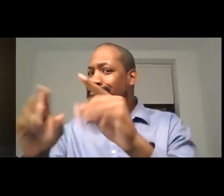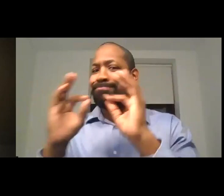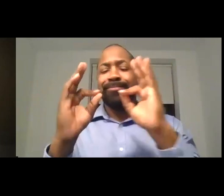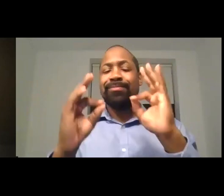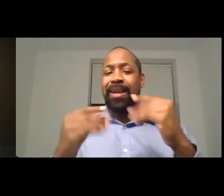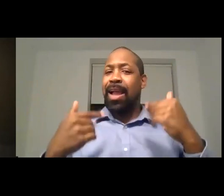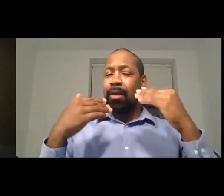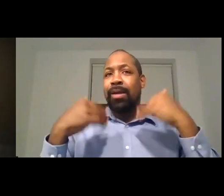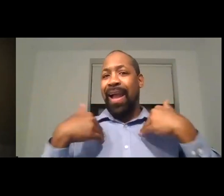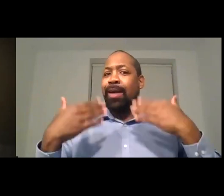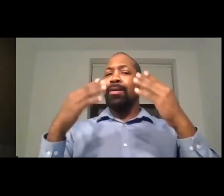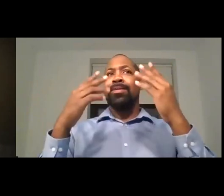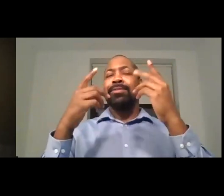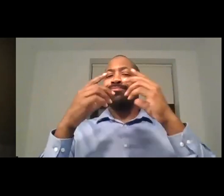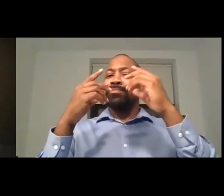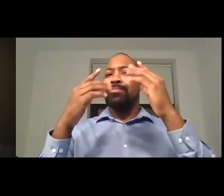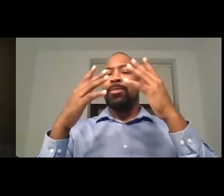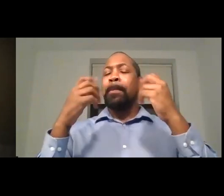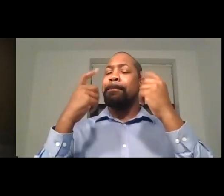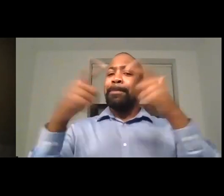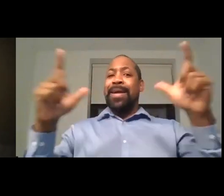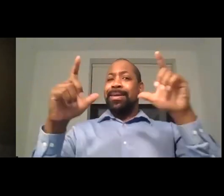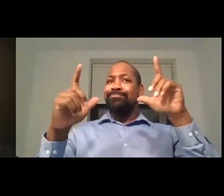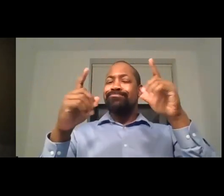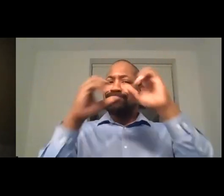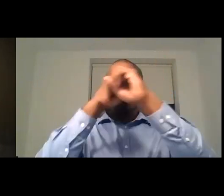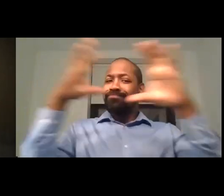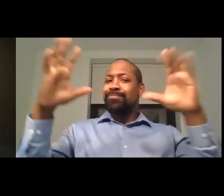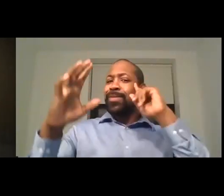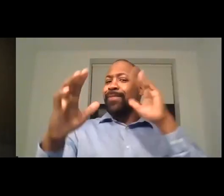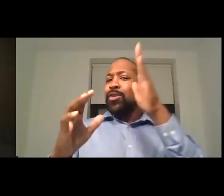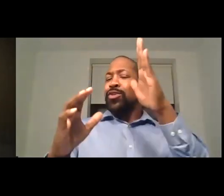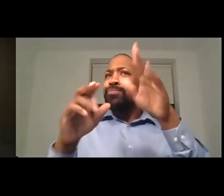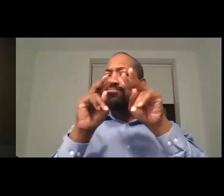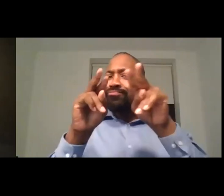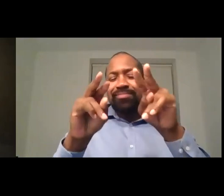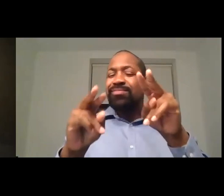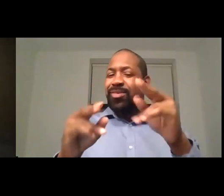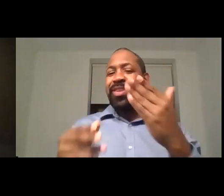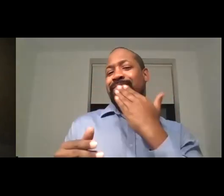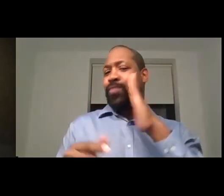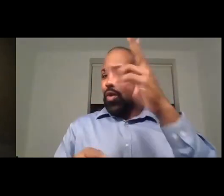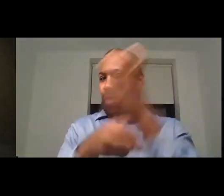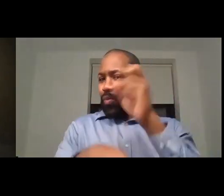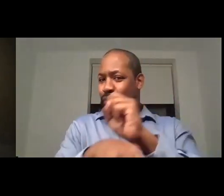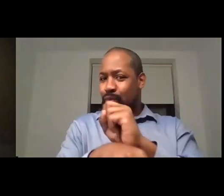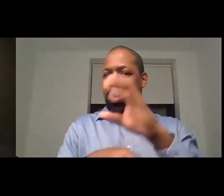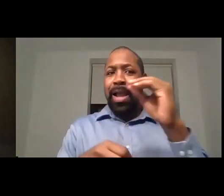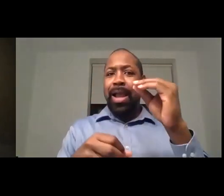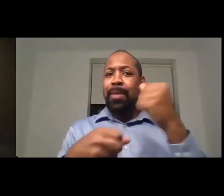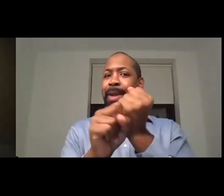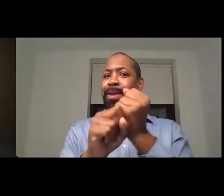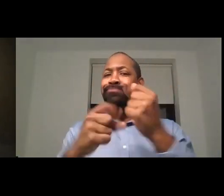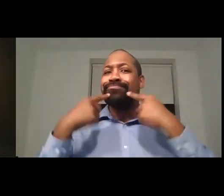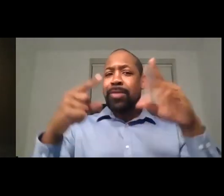that all those things occur the way that we're hoping. That's great. That's a very big vision. And I'm